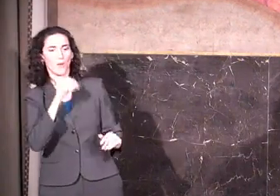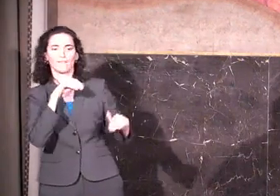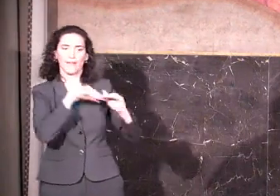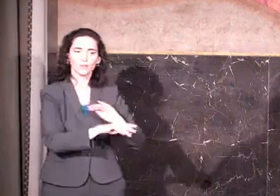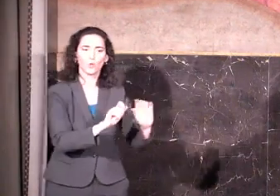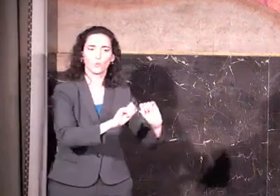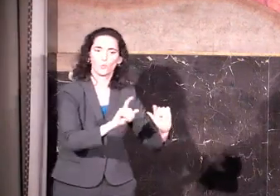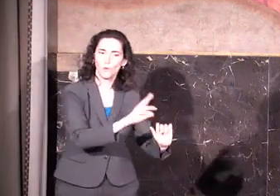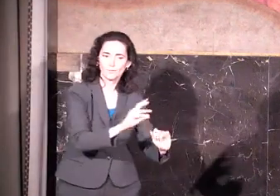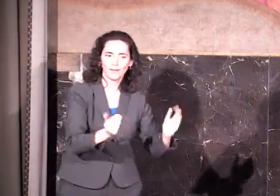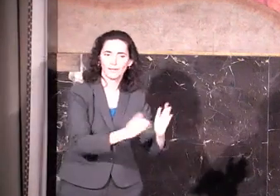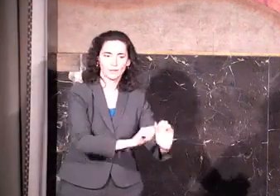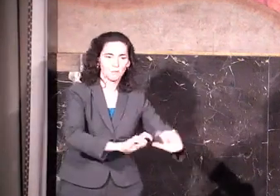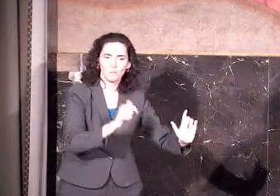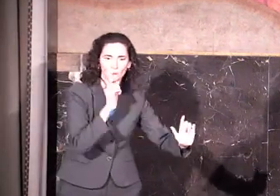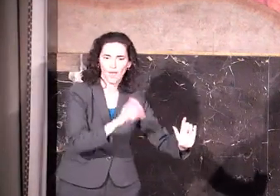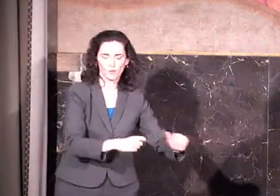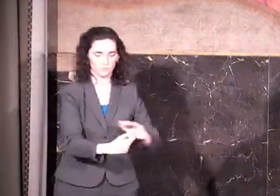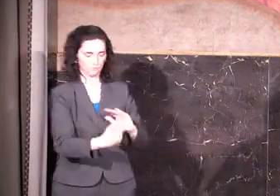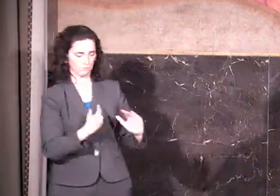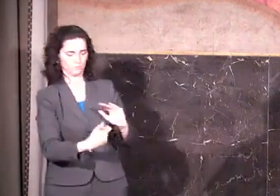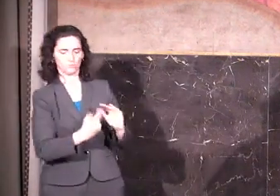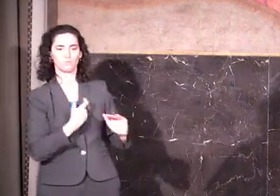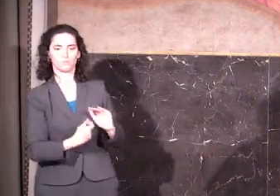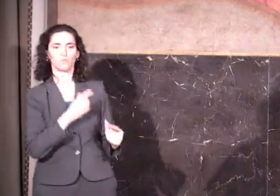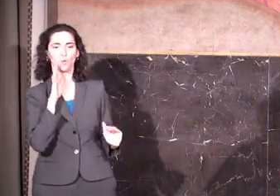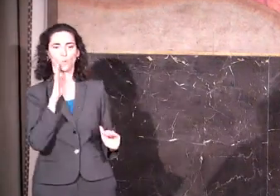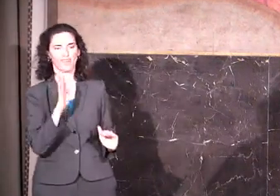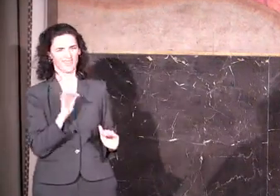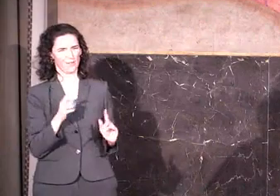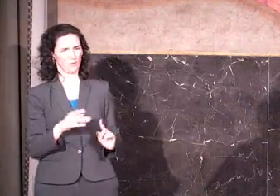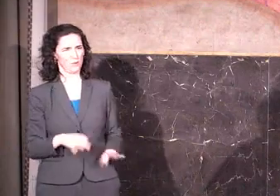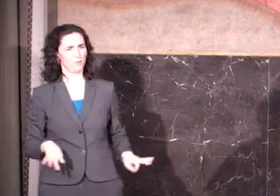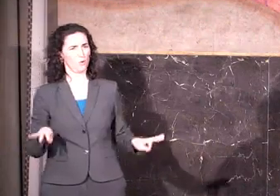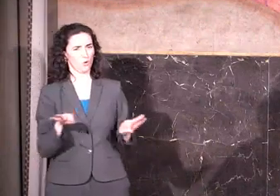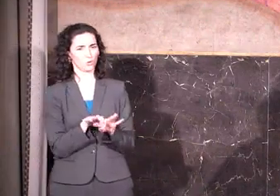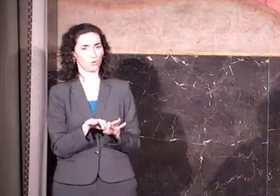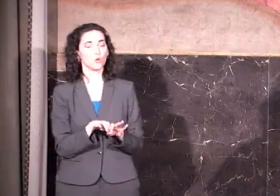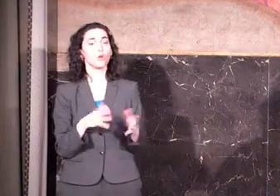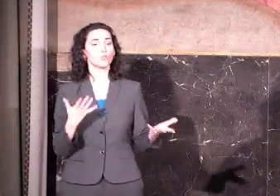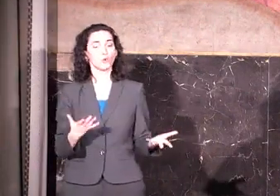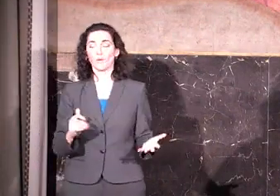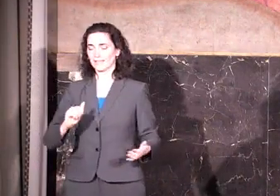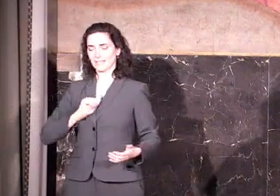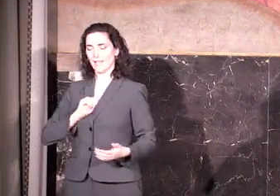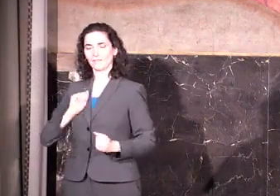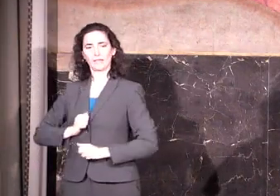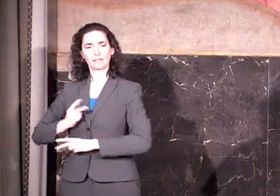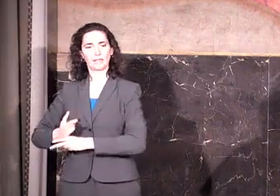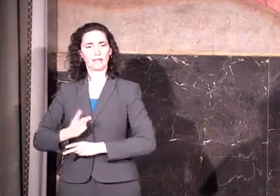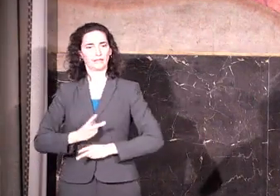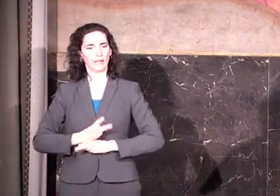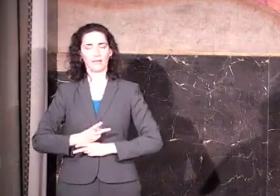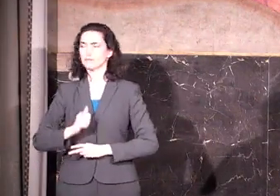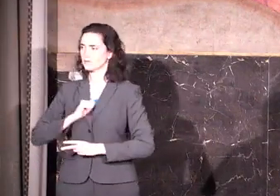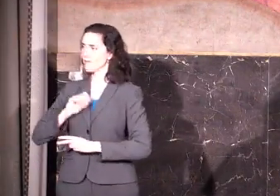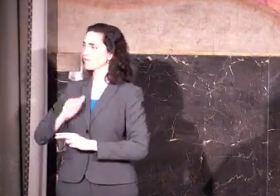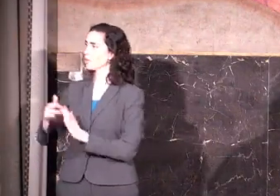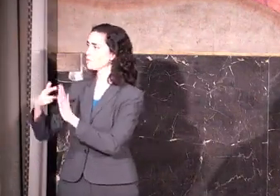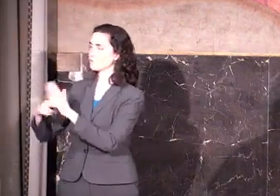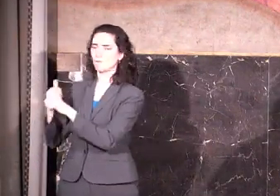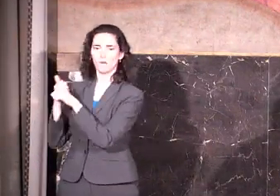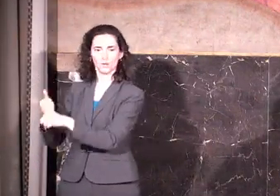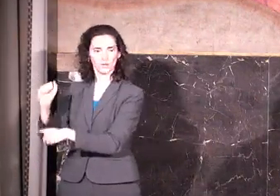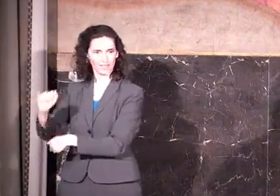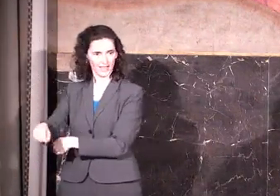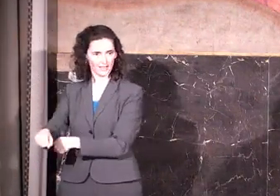that's a very important piece to this. What it does is it promotes self-enforcement. It promotes compliance, and that's